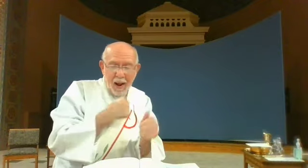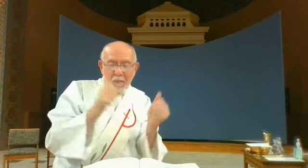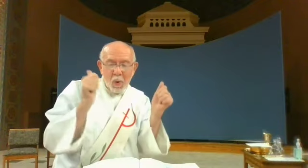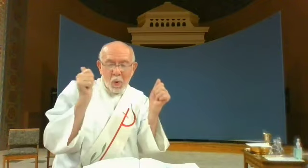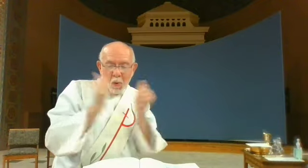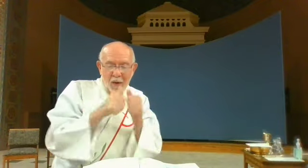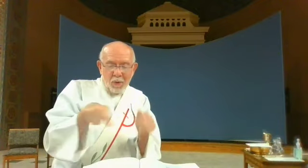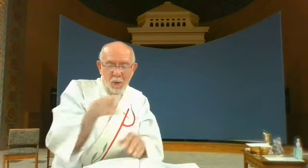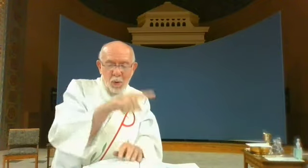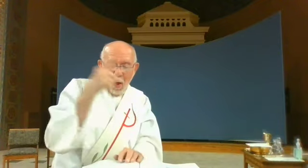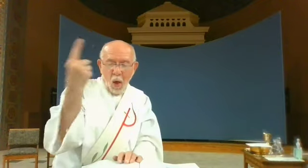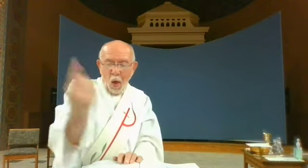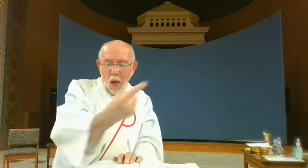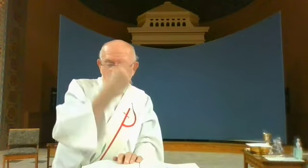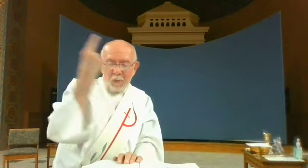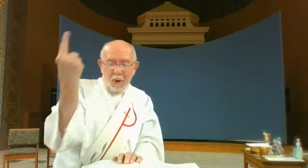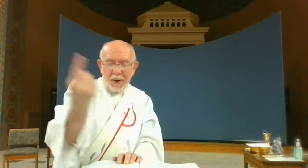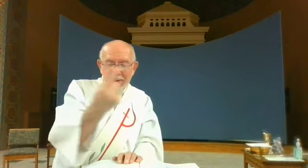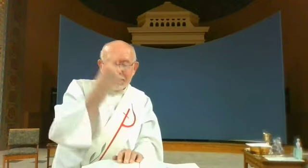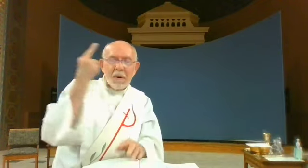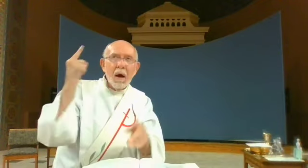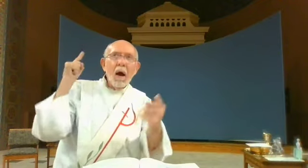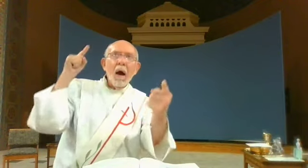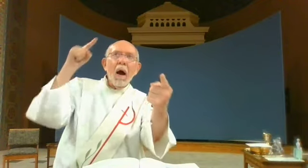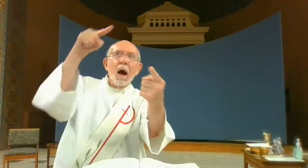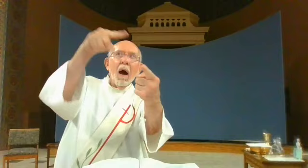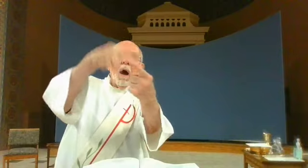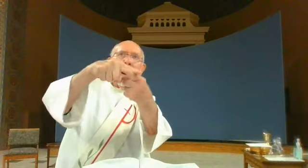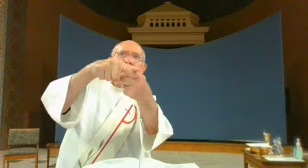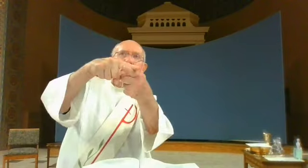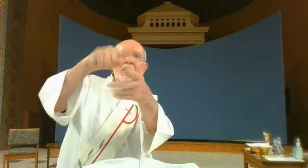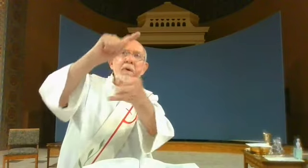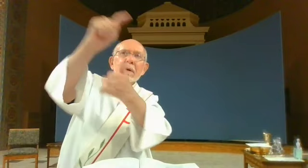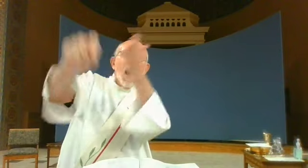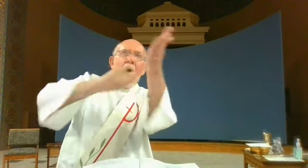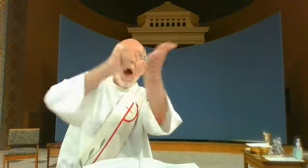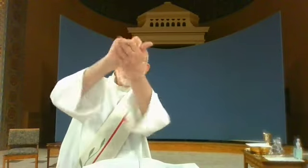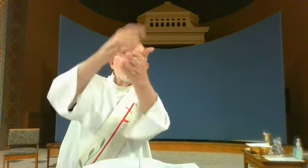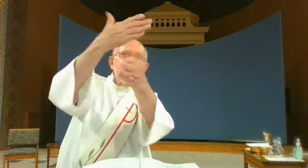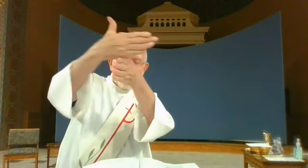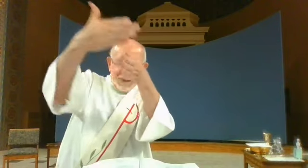I am with you always until the end of the age."